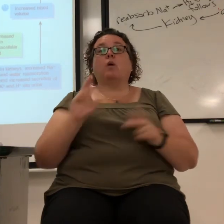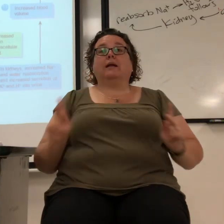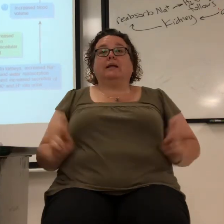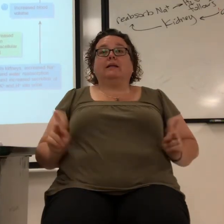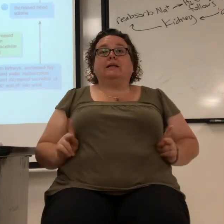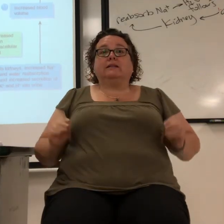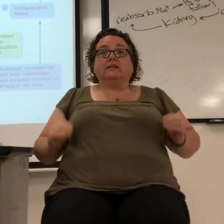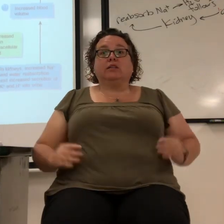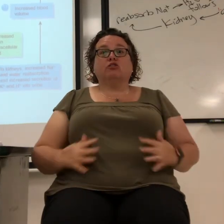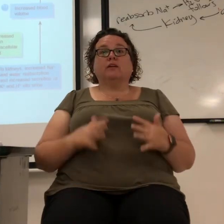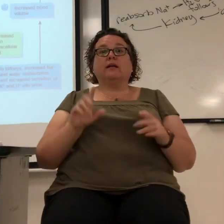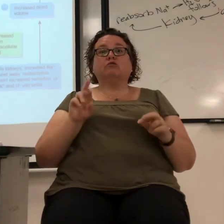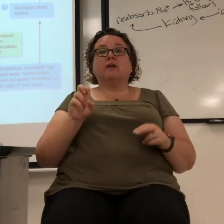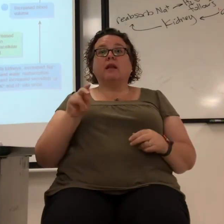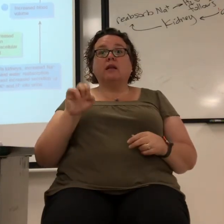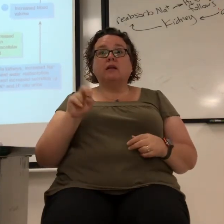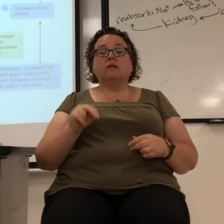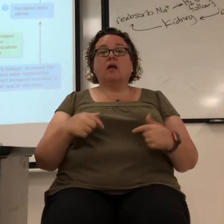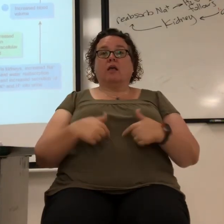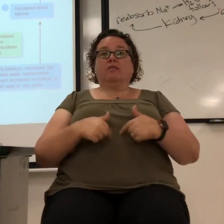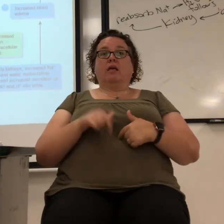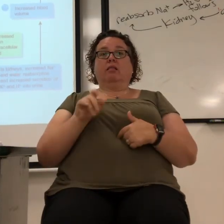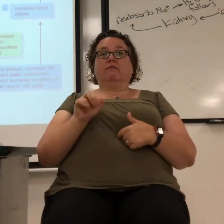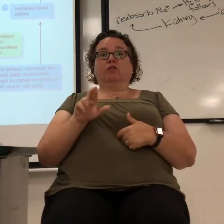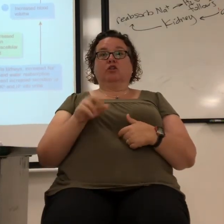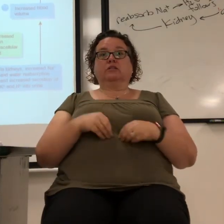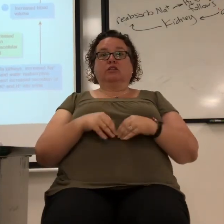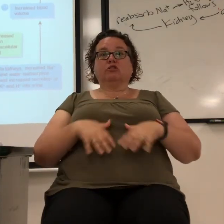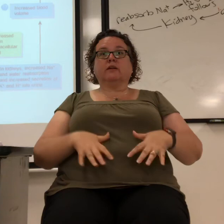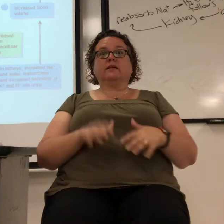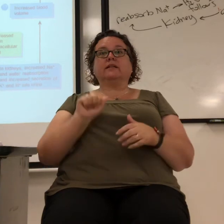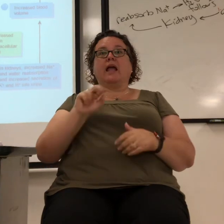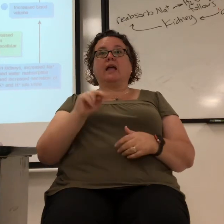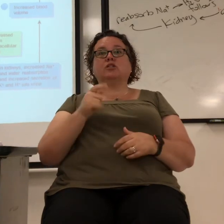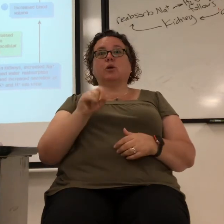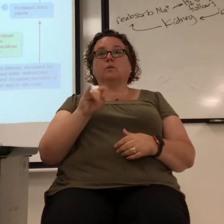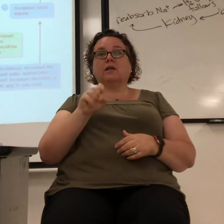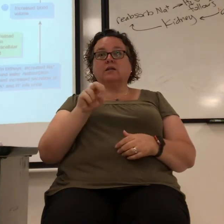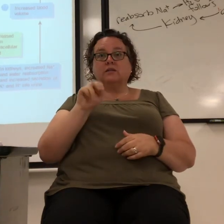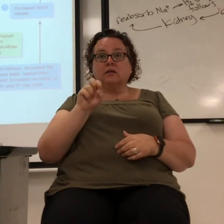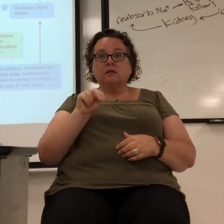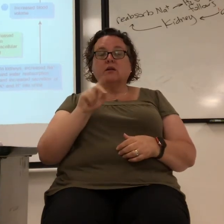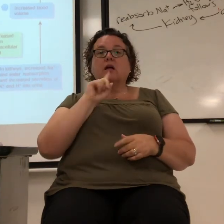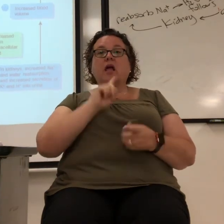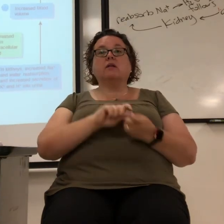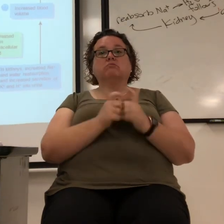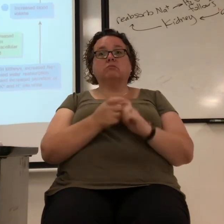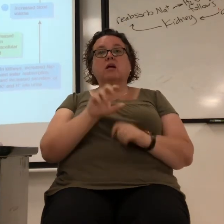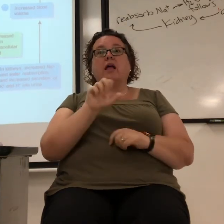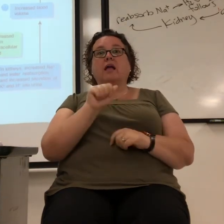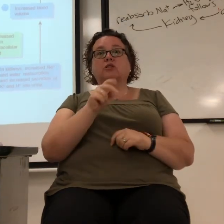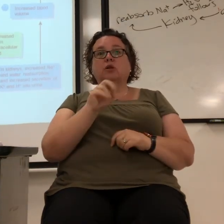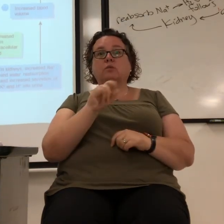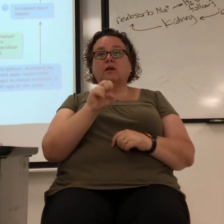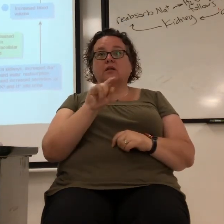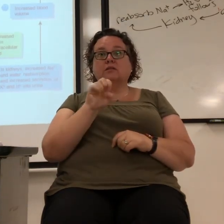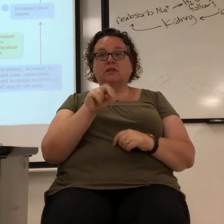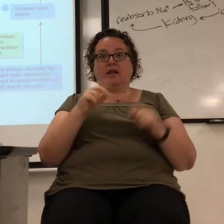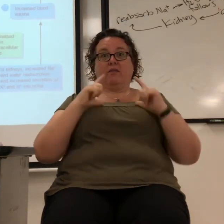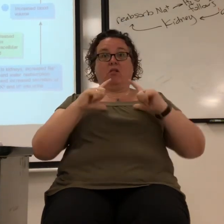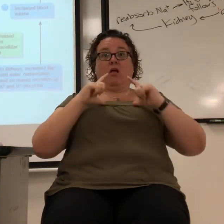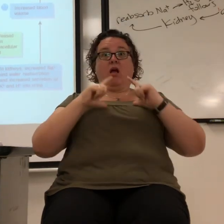The liver secretes angiotensinogen. So you increase levels of angiotensin 1. In the lungs, ACE will convert